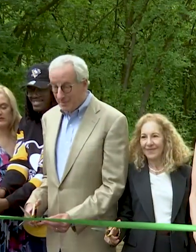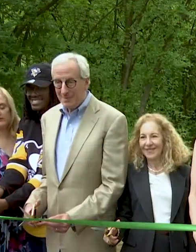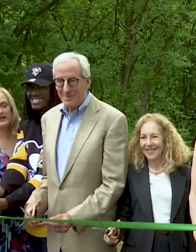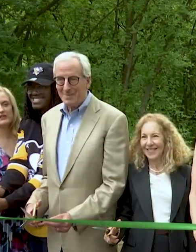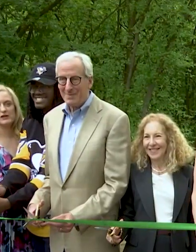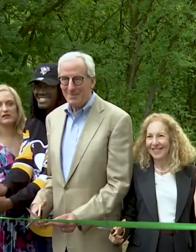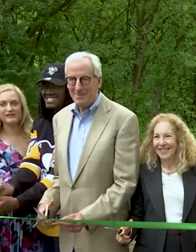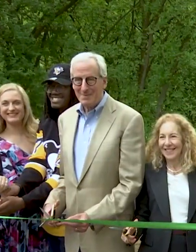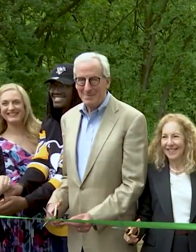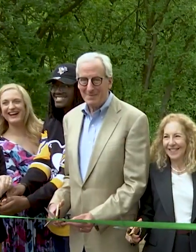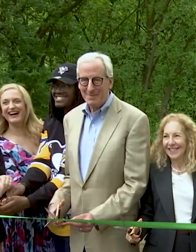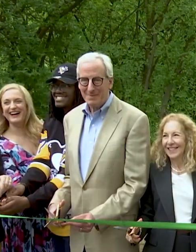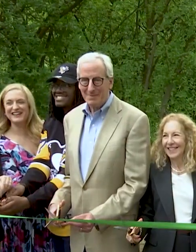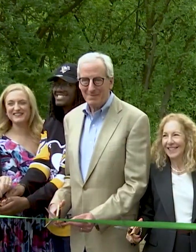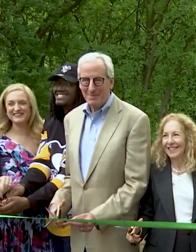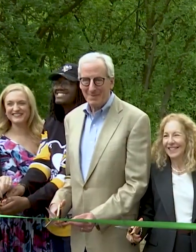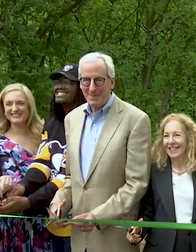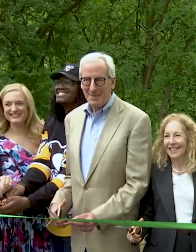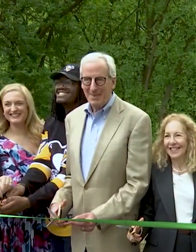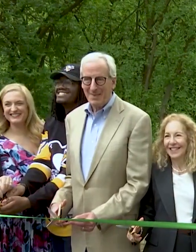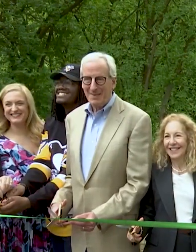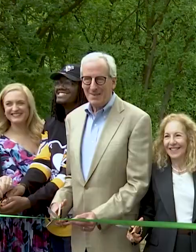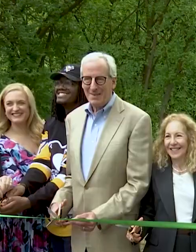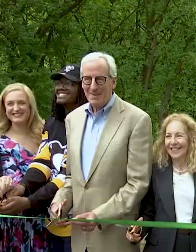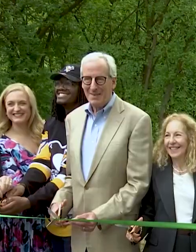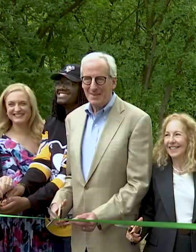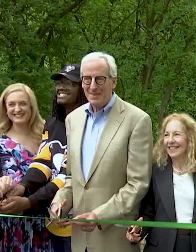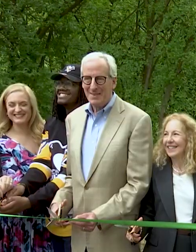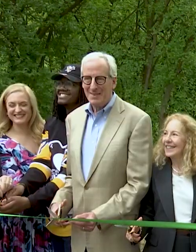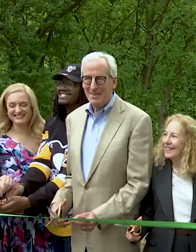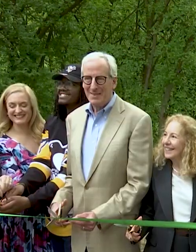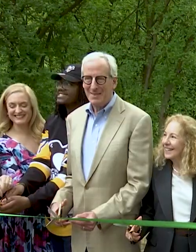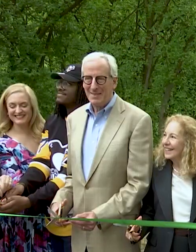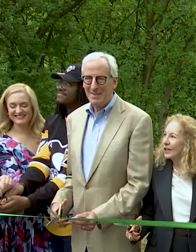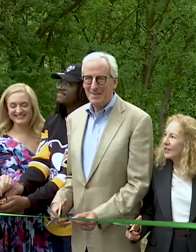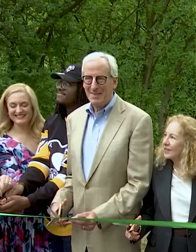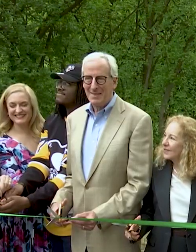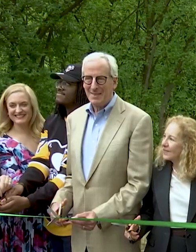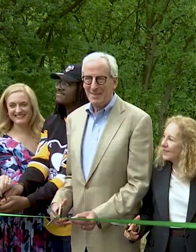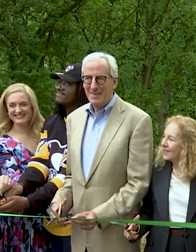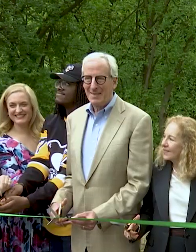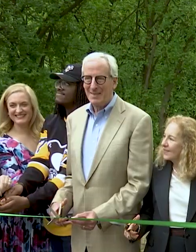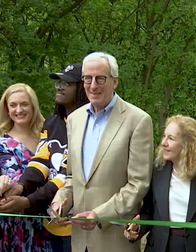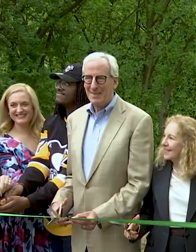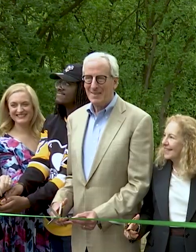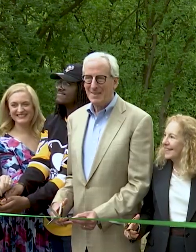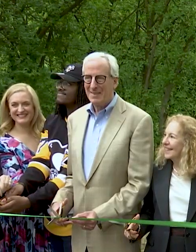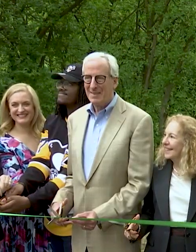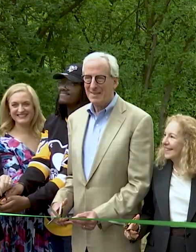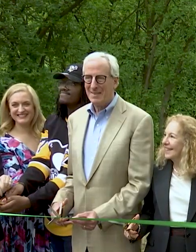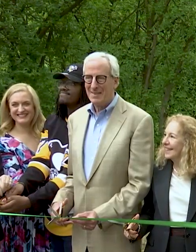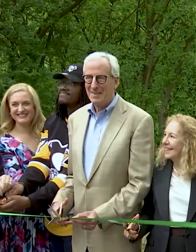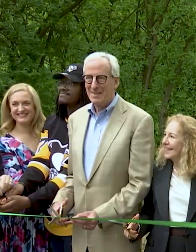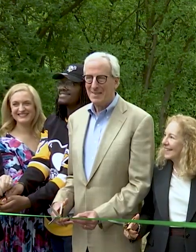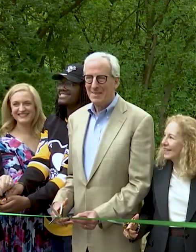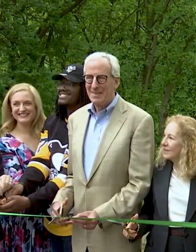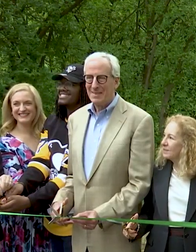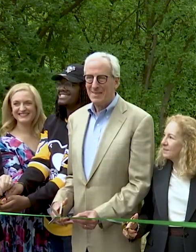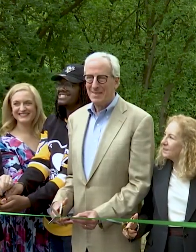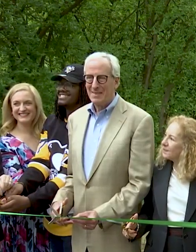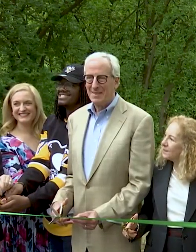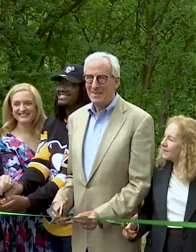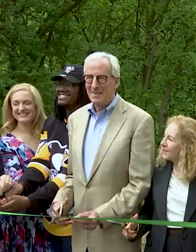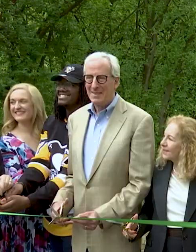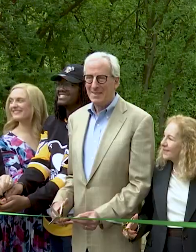Ready? Go ahead, Catherine, you do it. Tell us when. Were you ready? Second, we're going to get a picture here. All right.